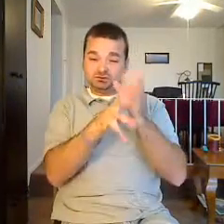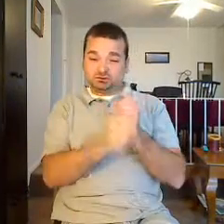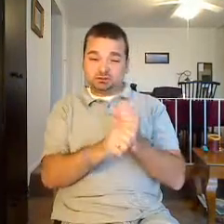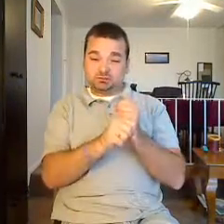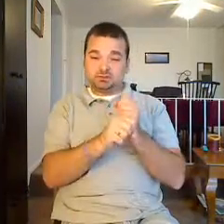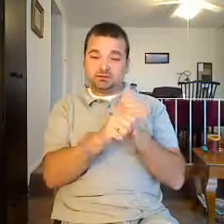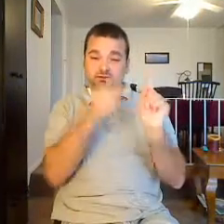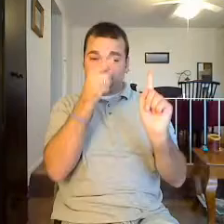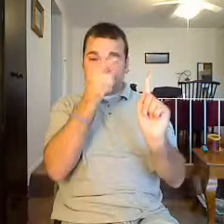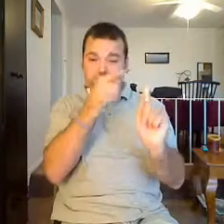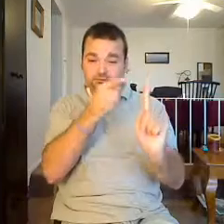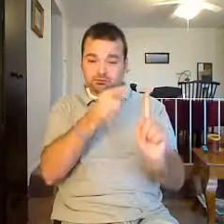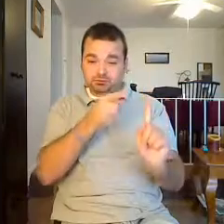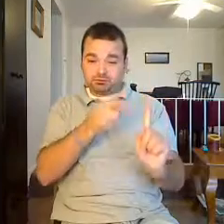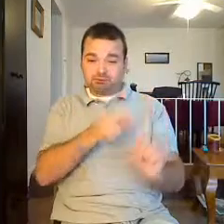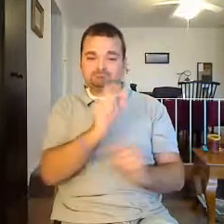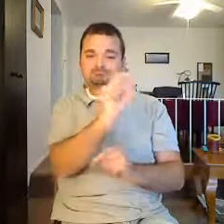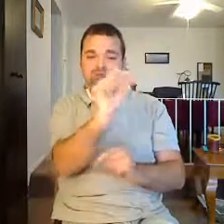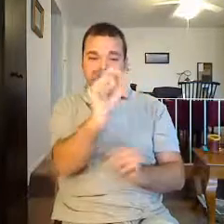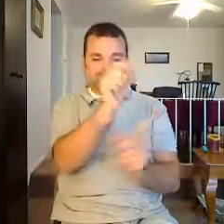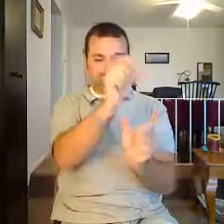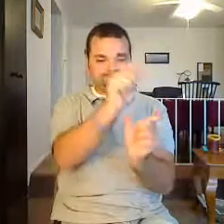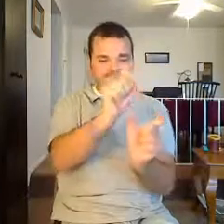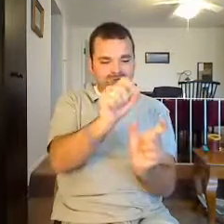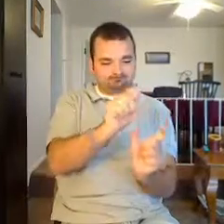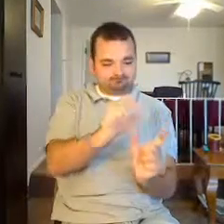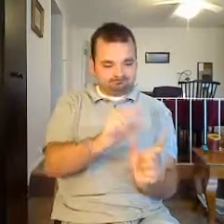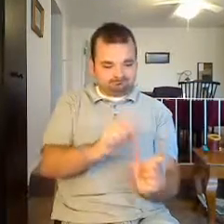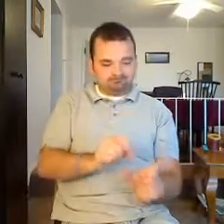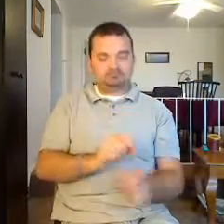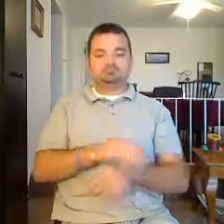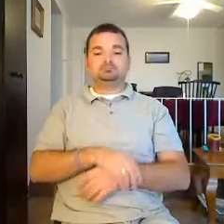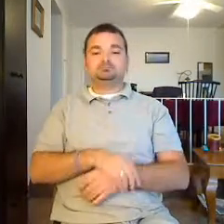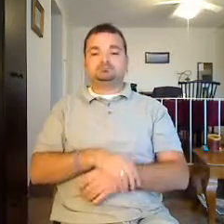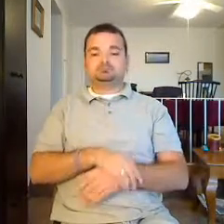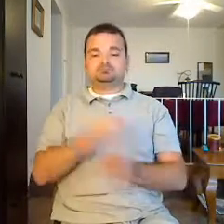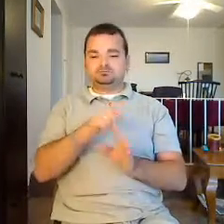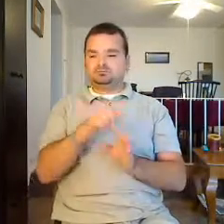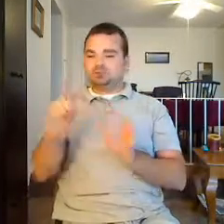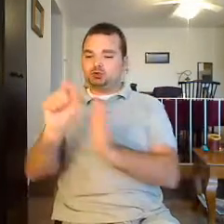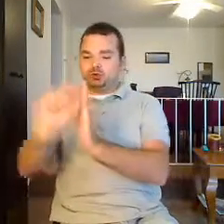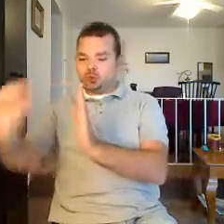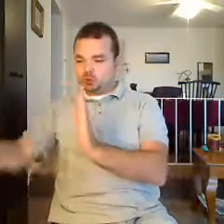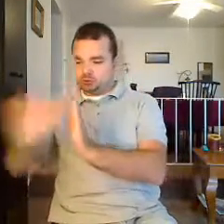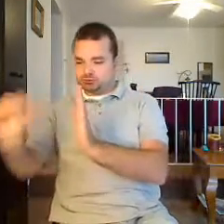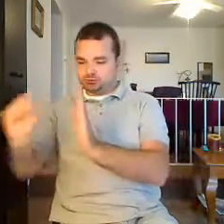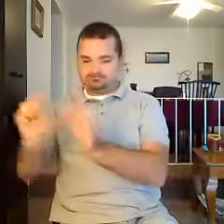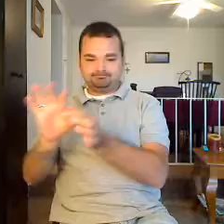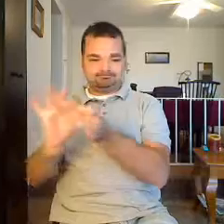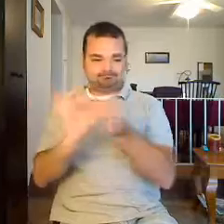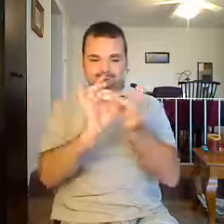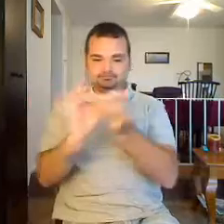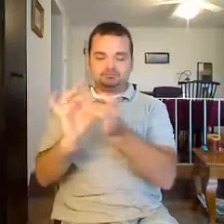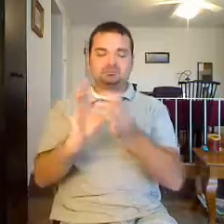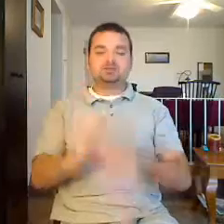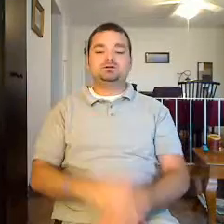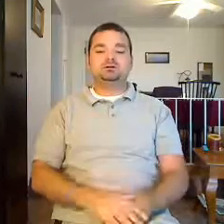underlined, and write these in the left margin of your divided page, directly across from the corresponding notes. By selecting keywords, you have to